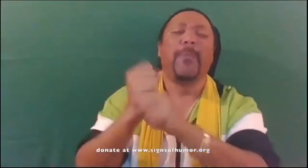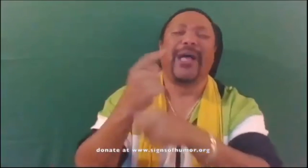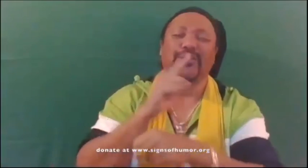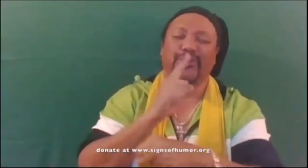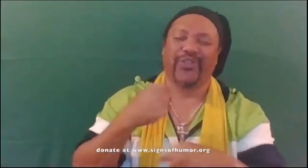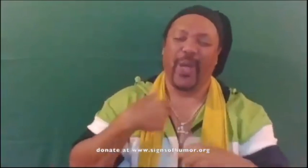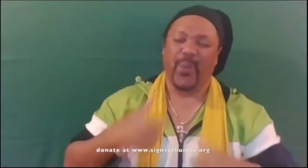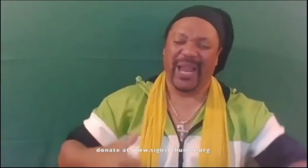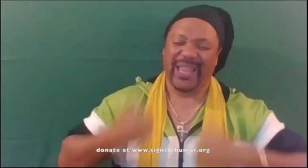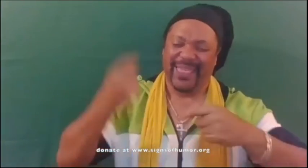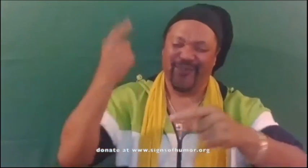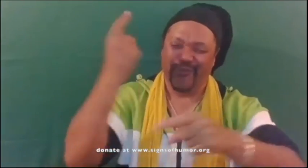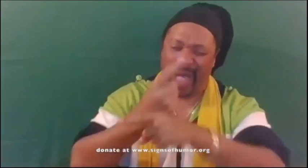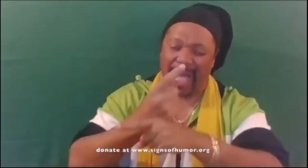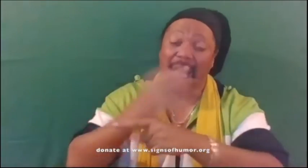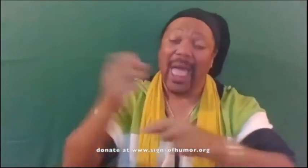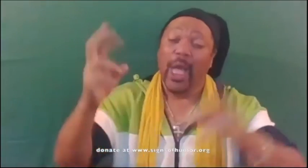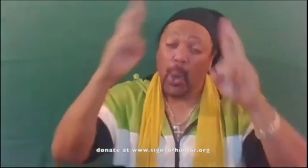thank my grandma for making sure that we live right.